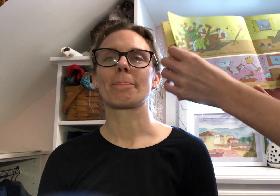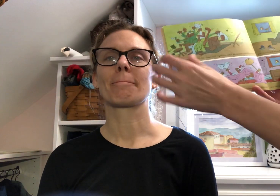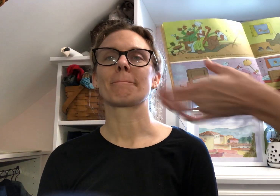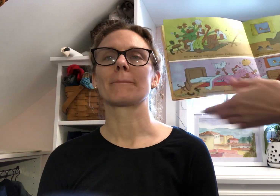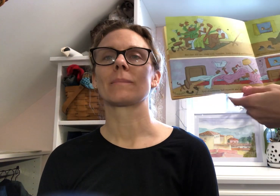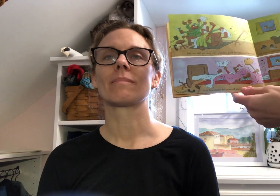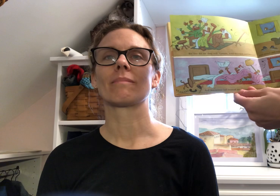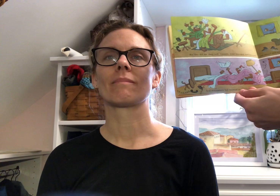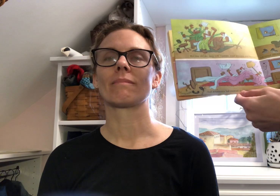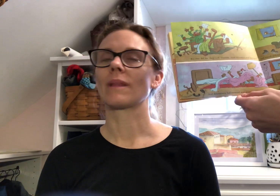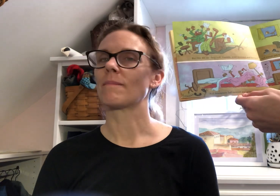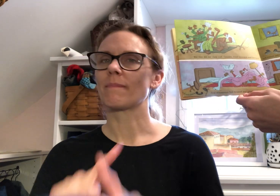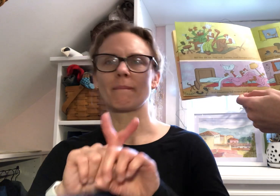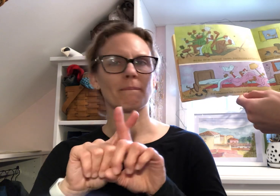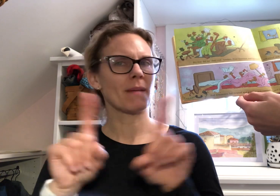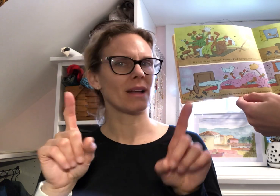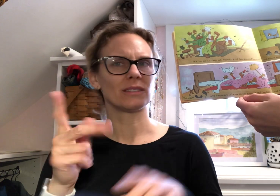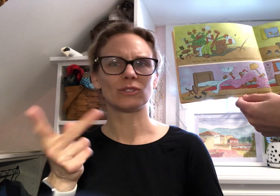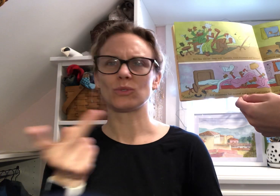Fred got a room upstairs.